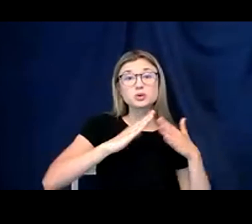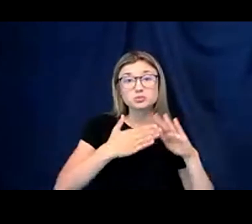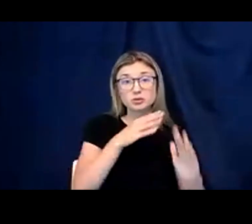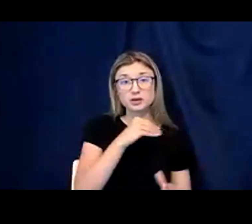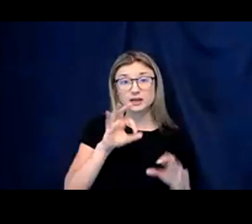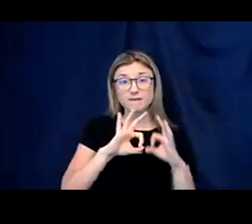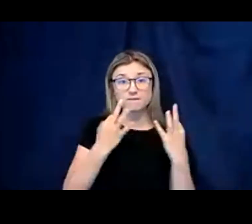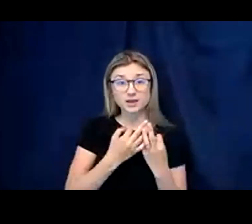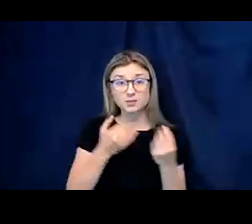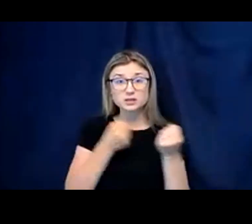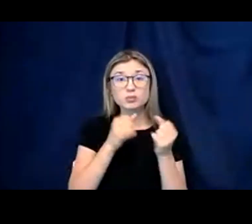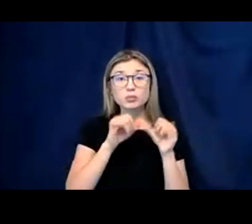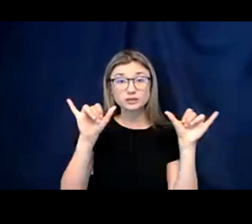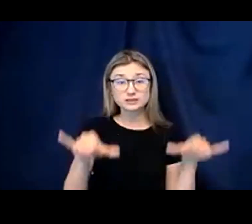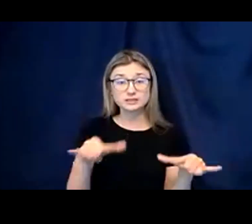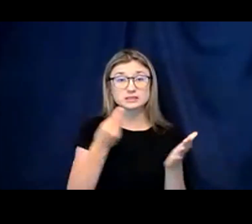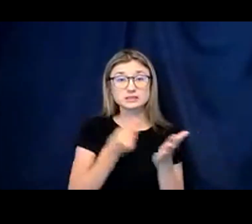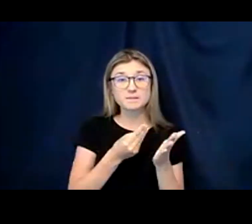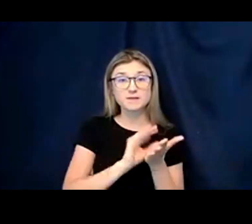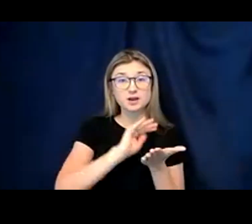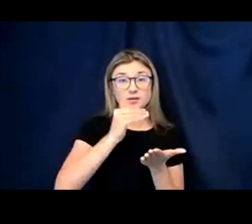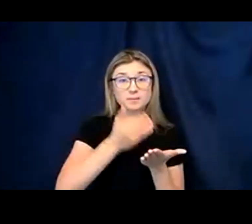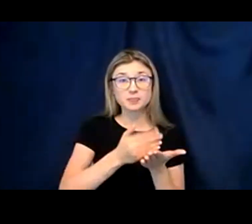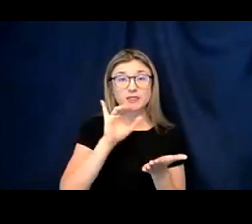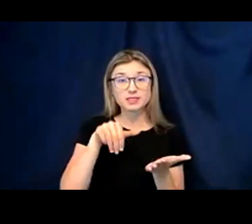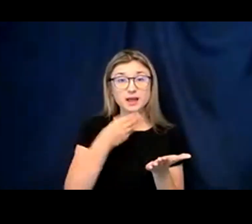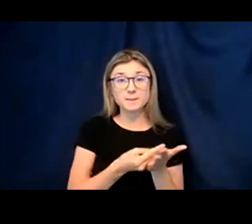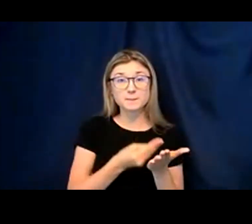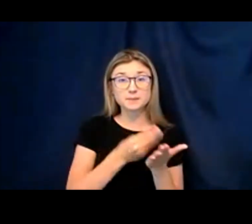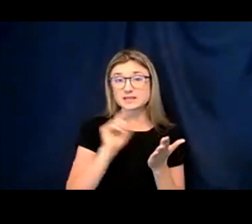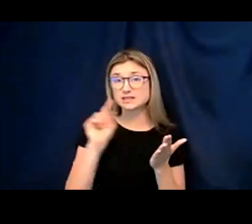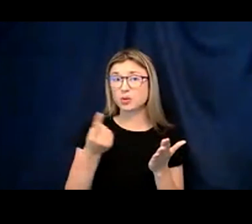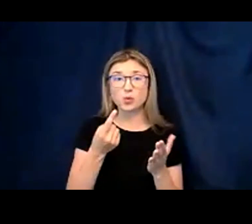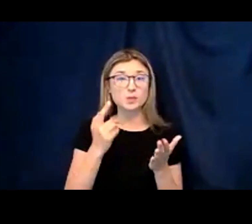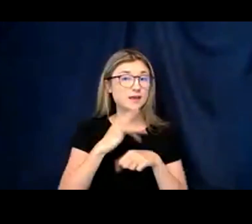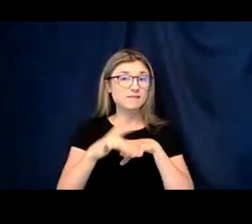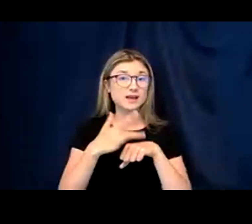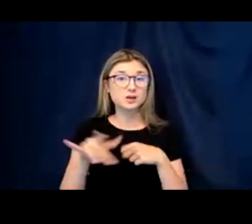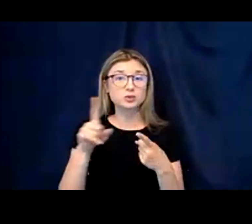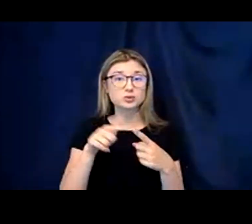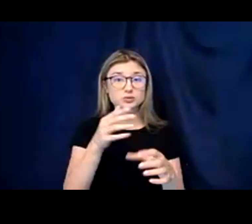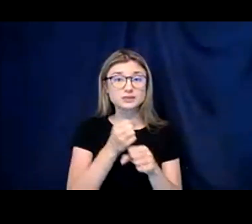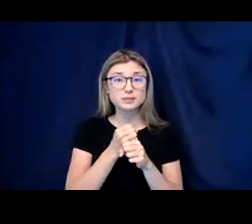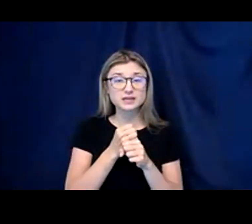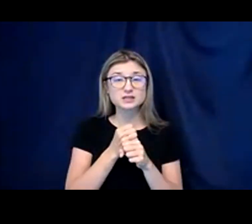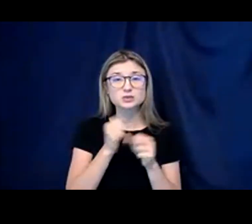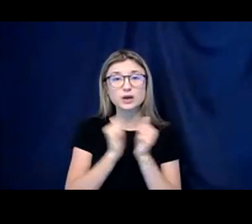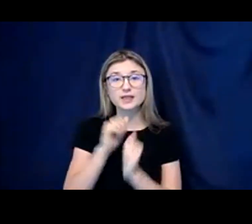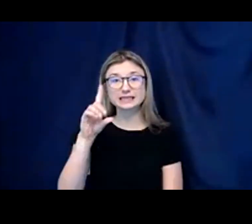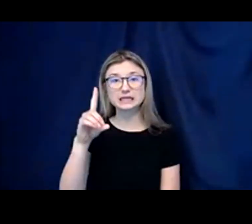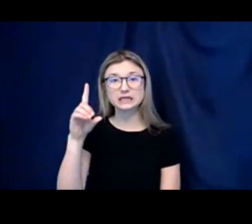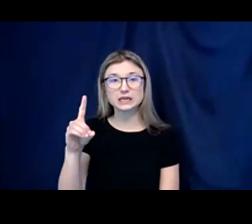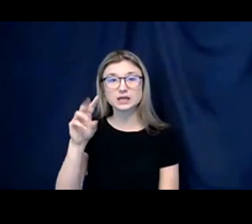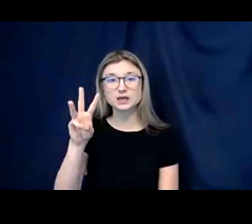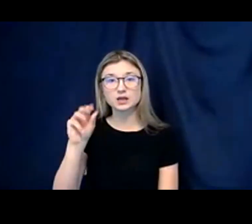Fund. So that fund is only available to recipients of the DD waivers.